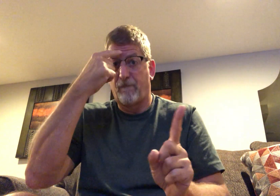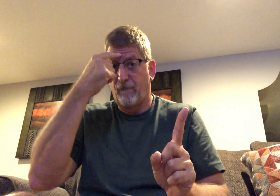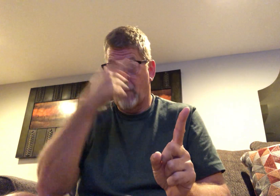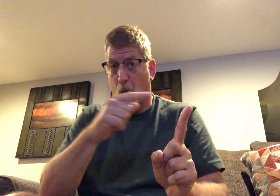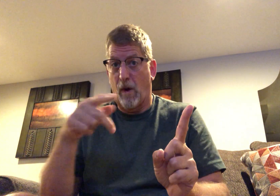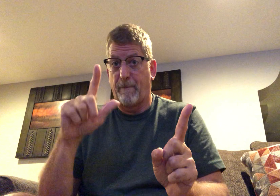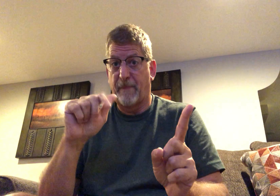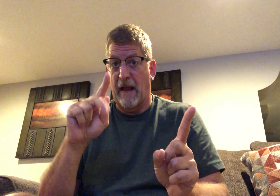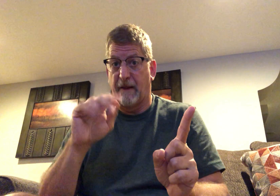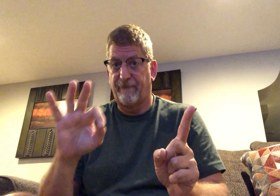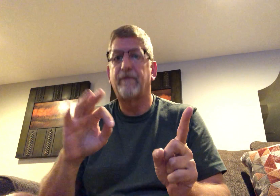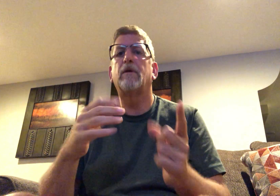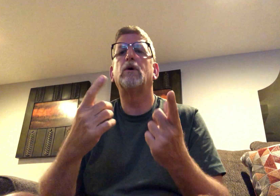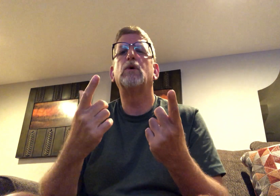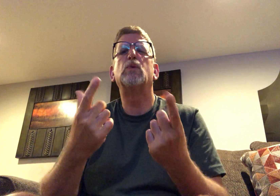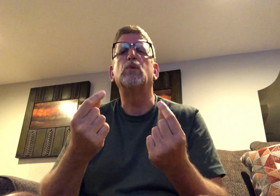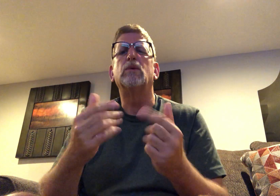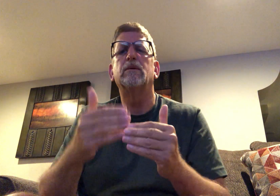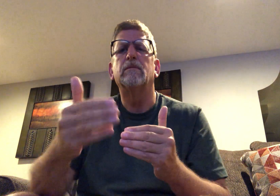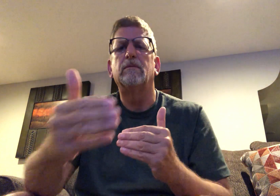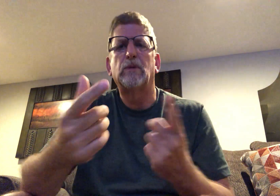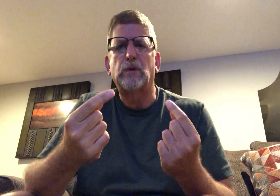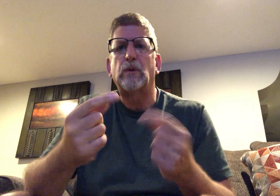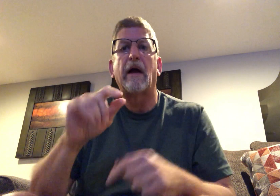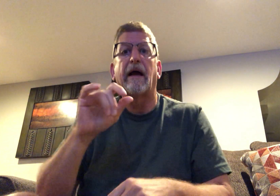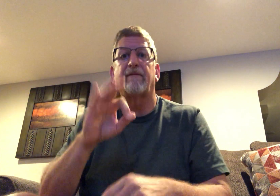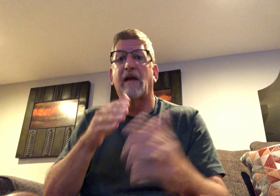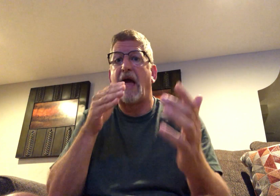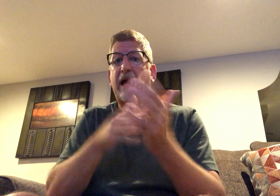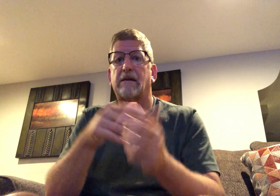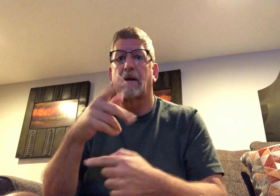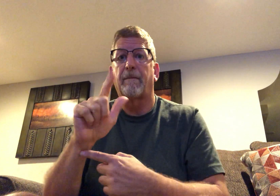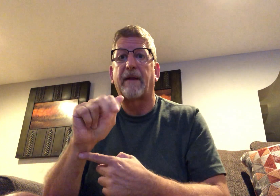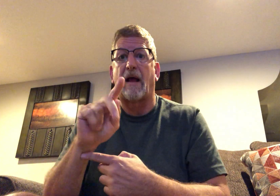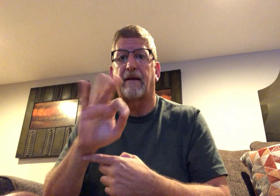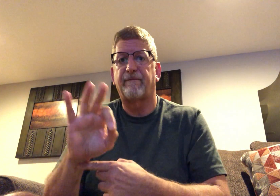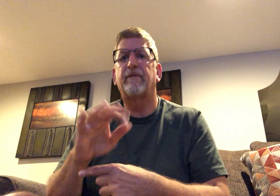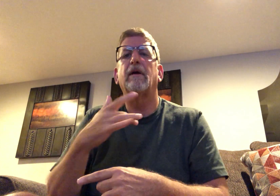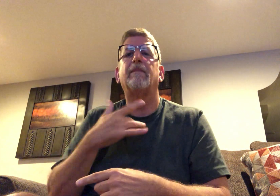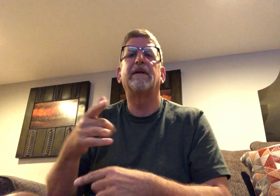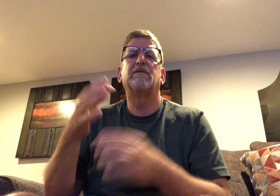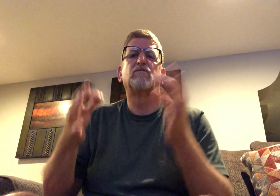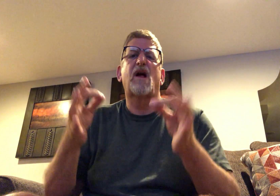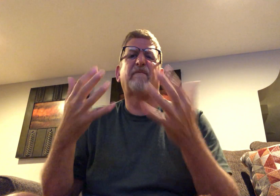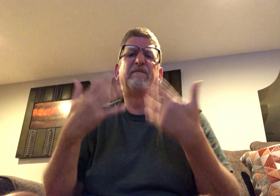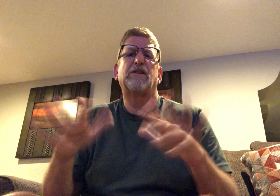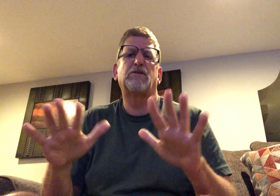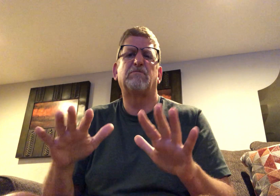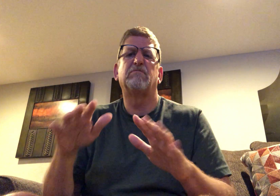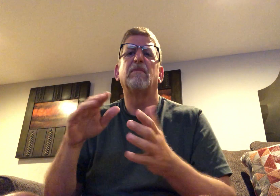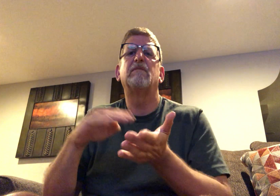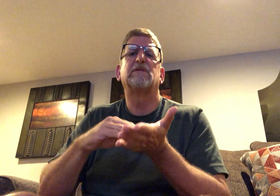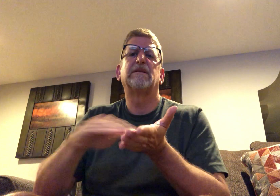up for about 5 or 6 months. You've also covered up the fact that Biden and his son took $1.5